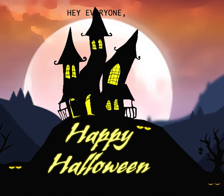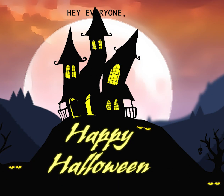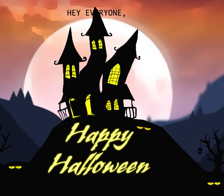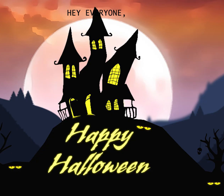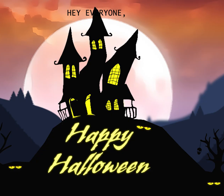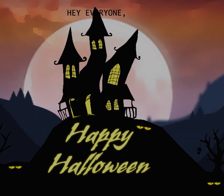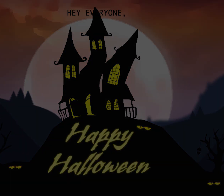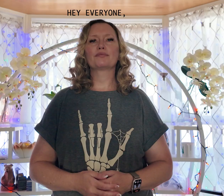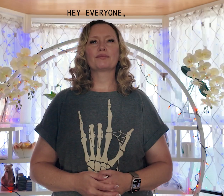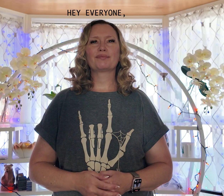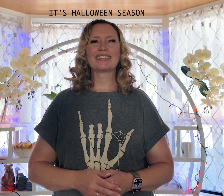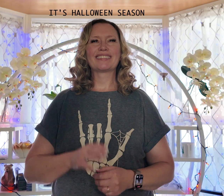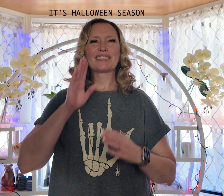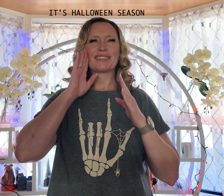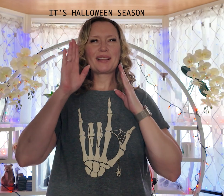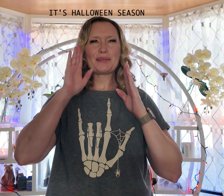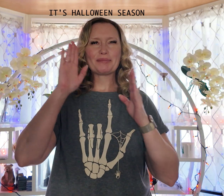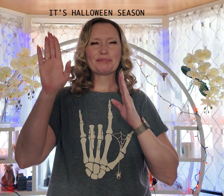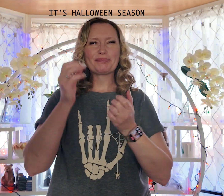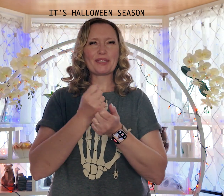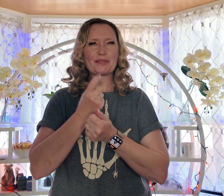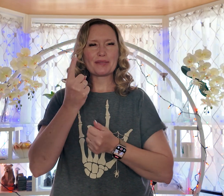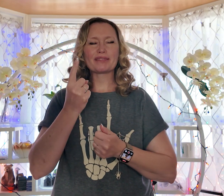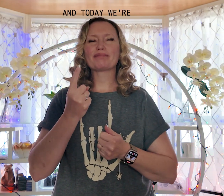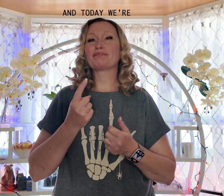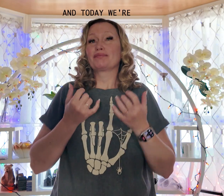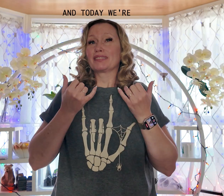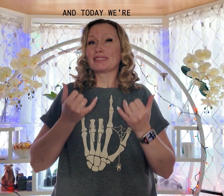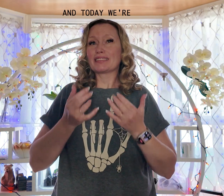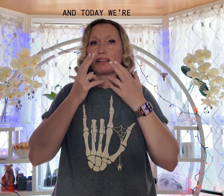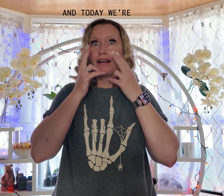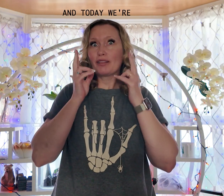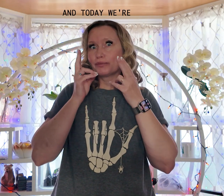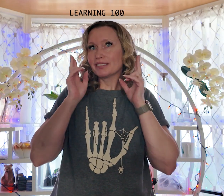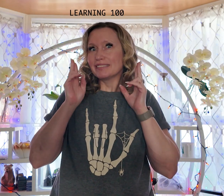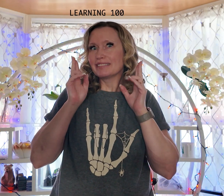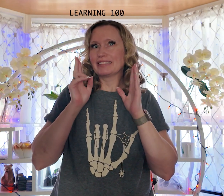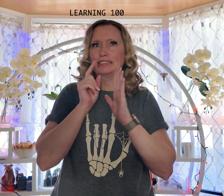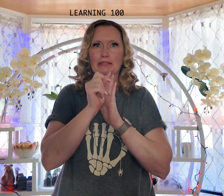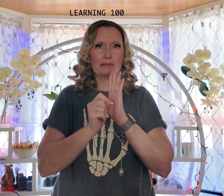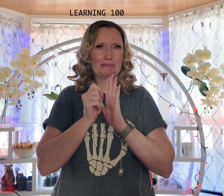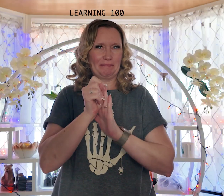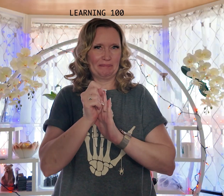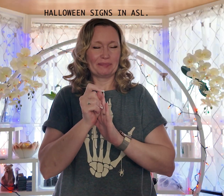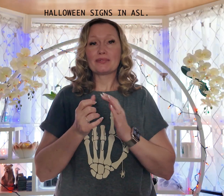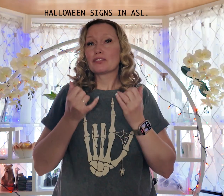Hey everyone, it's Halloween season, and today we're learning 100